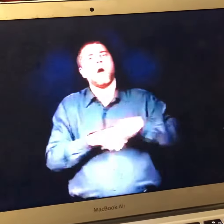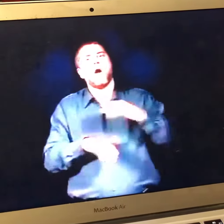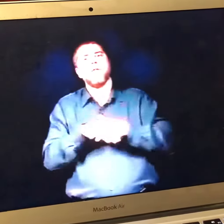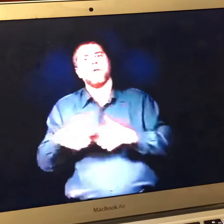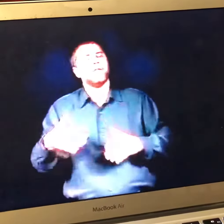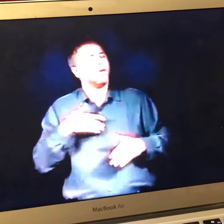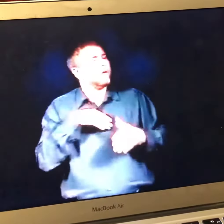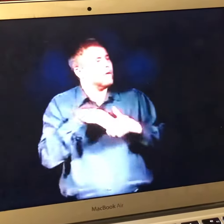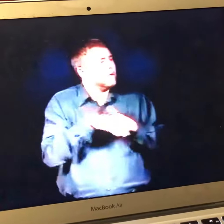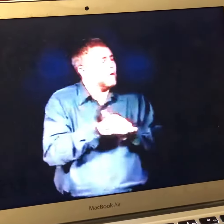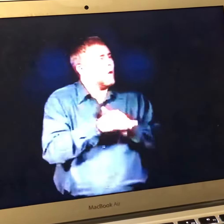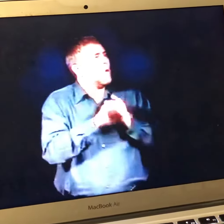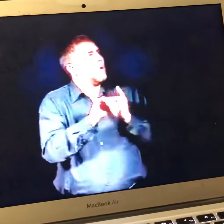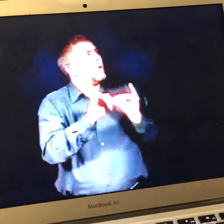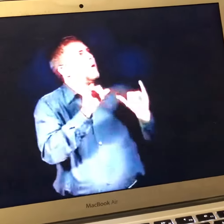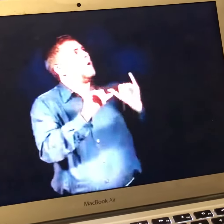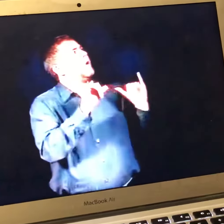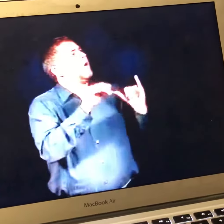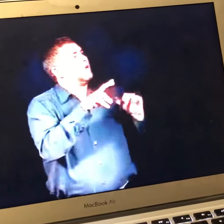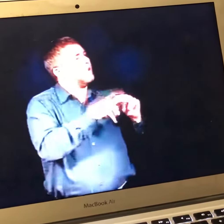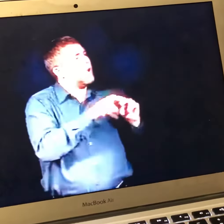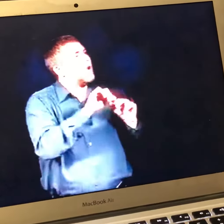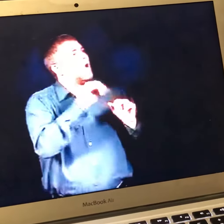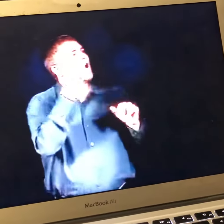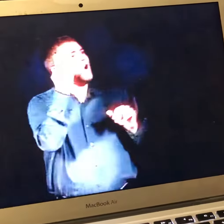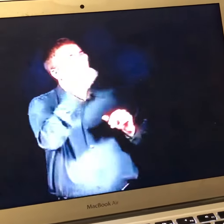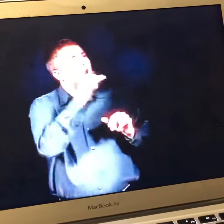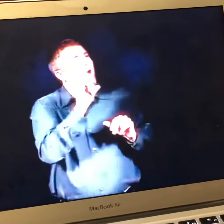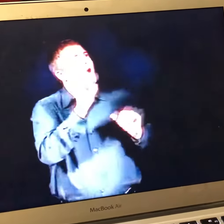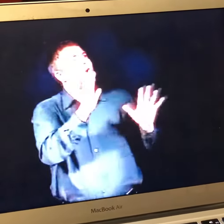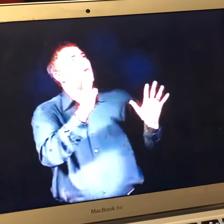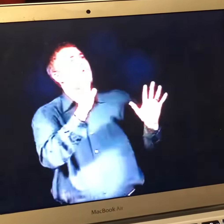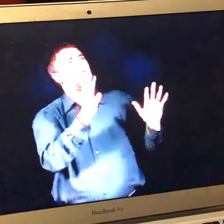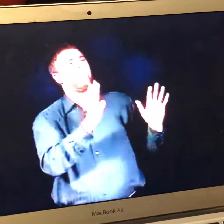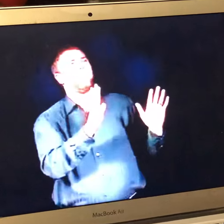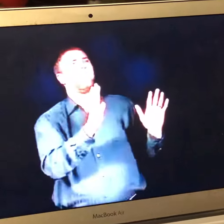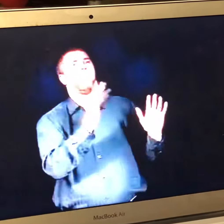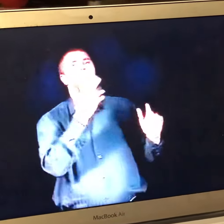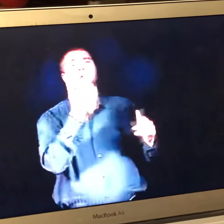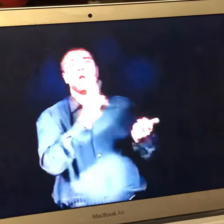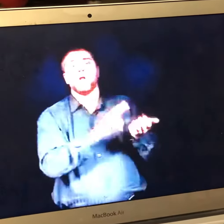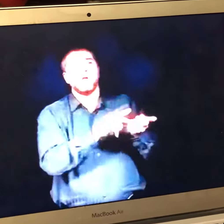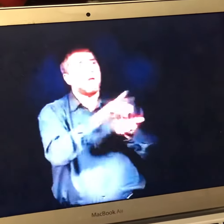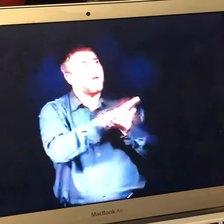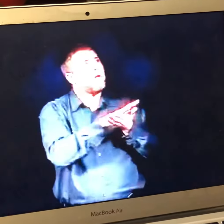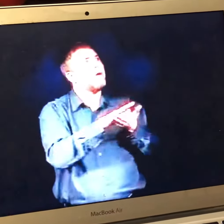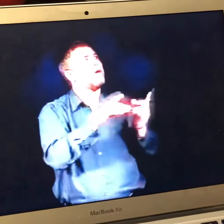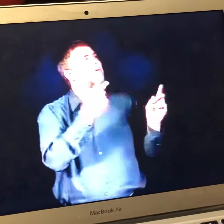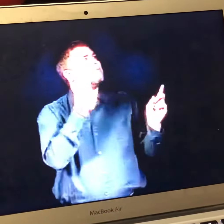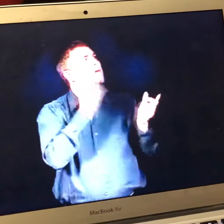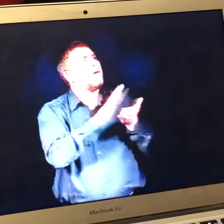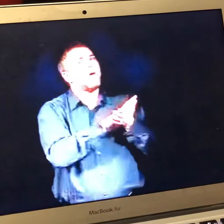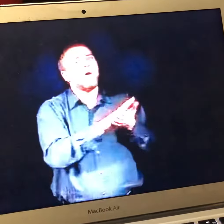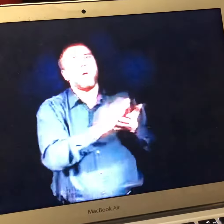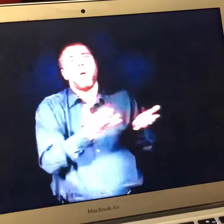child coming in because they want your child to be comfortable. As your child takes in the surroundings of the dentist's